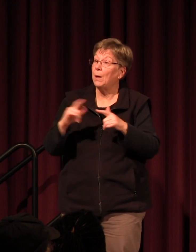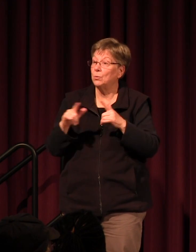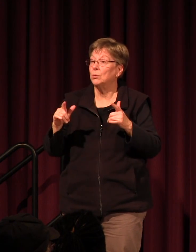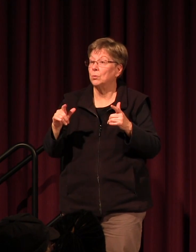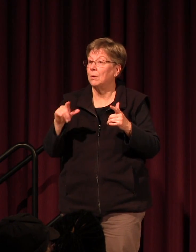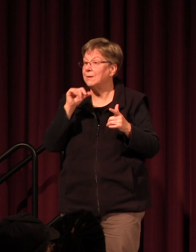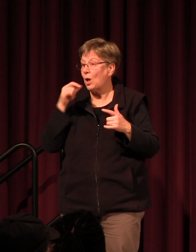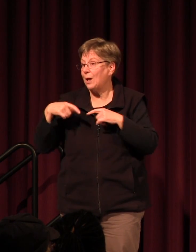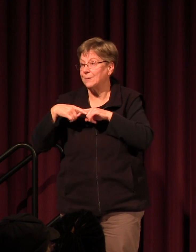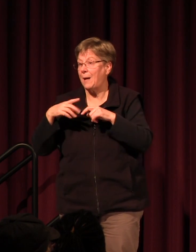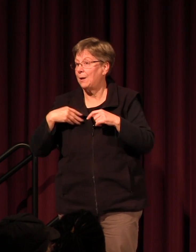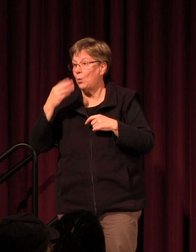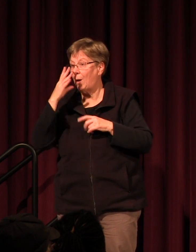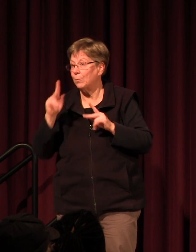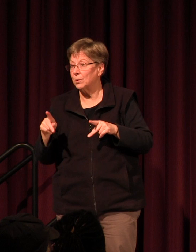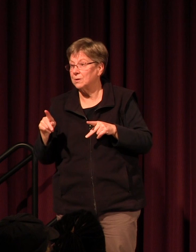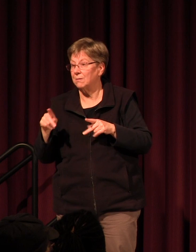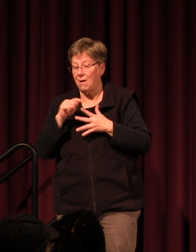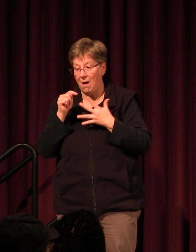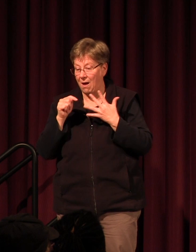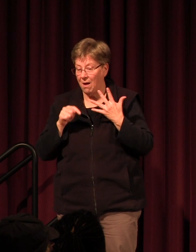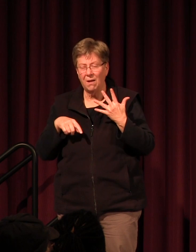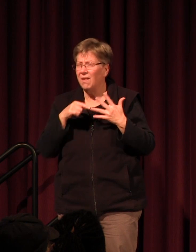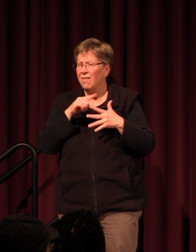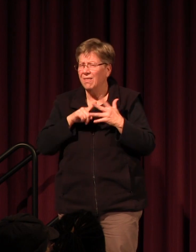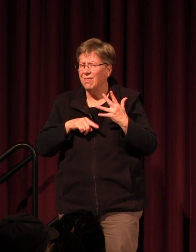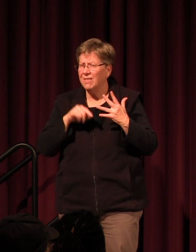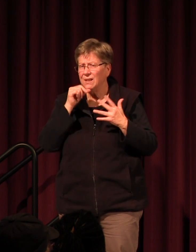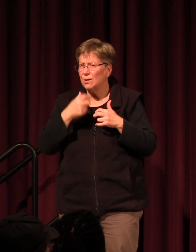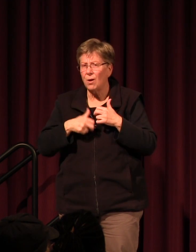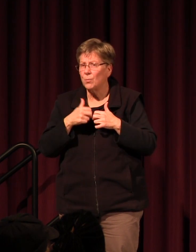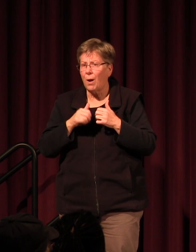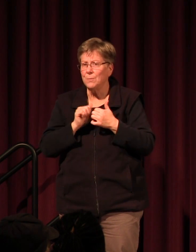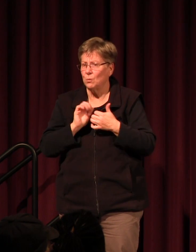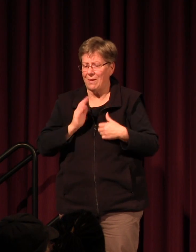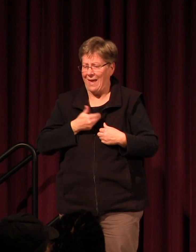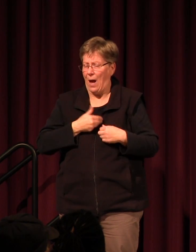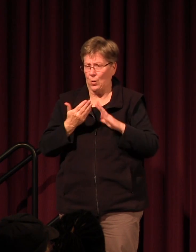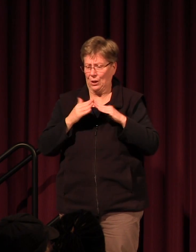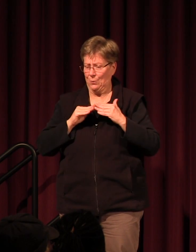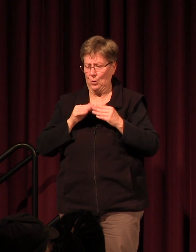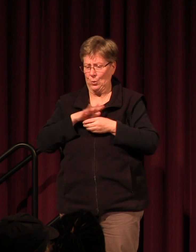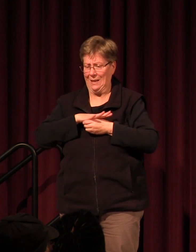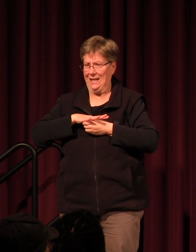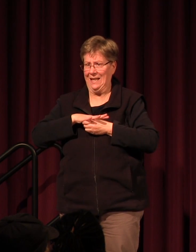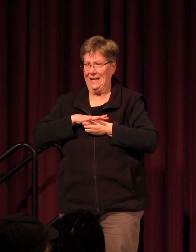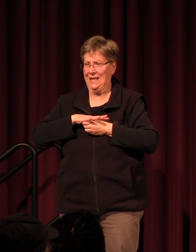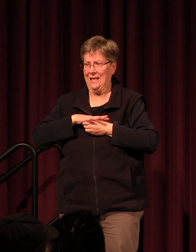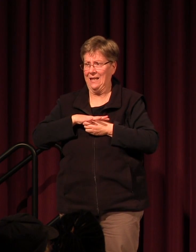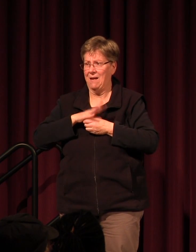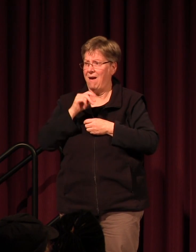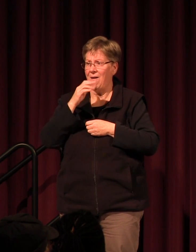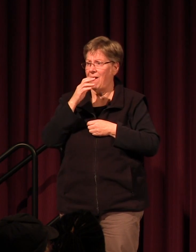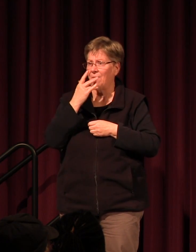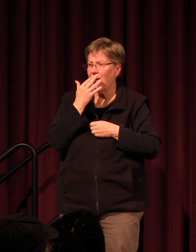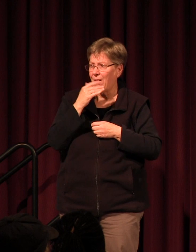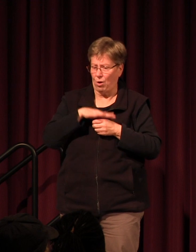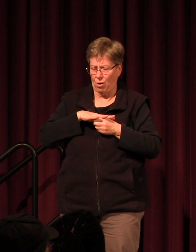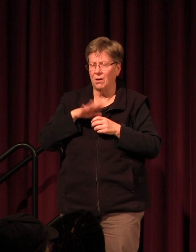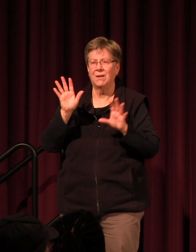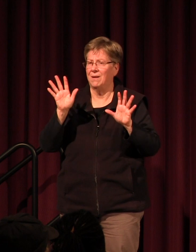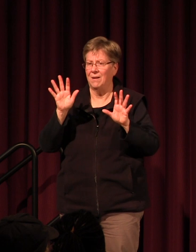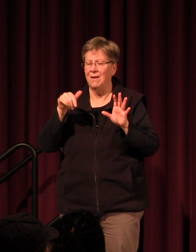white person. These are not problems with our community of color. These